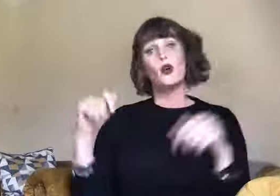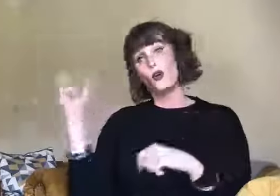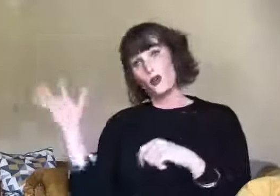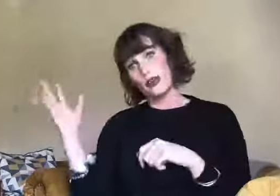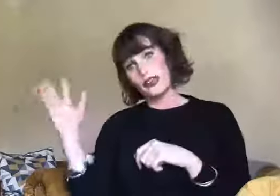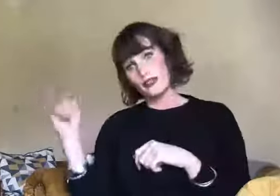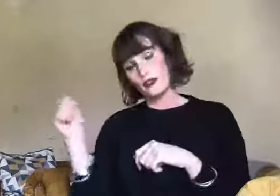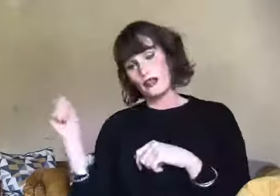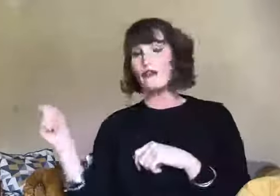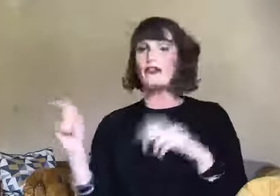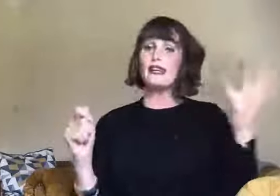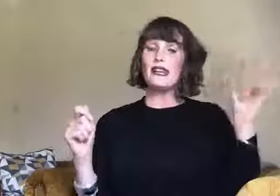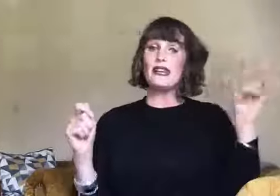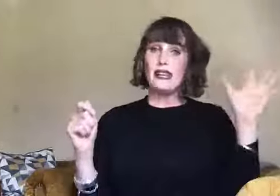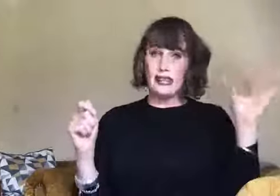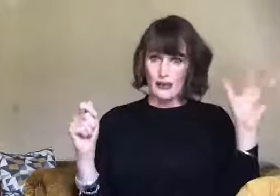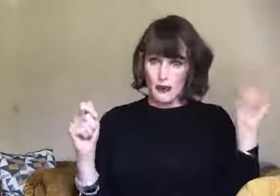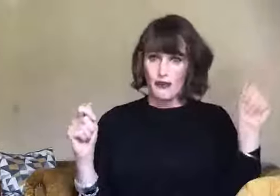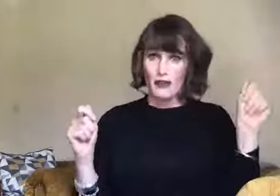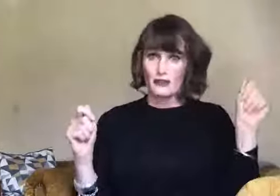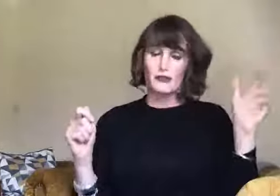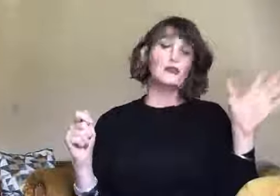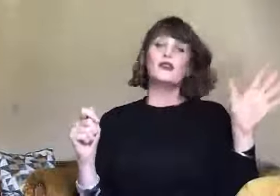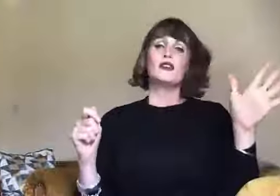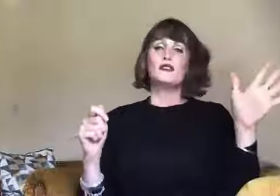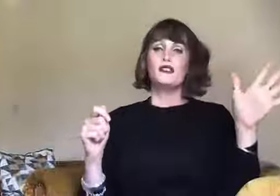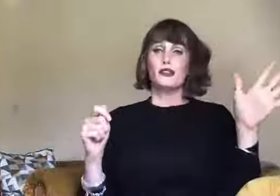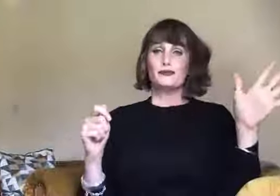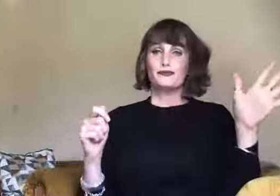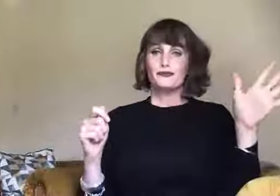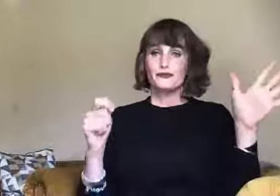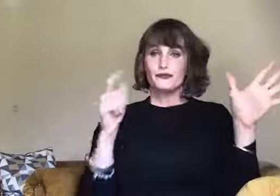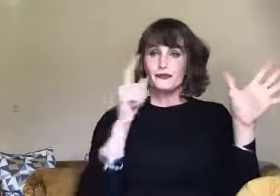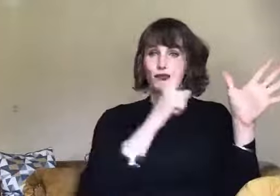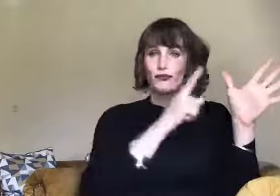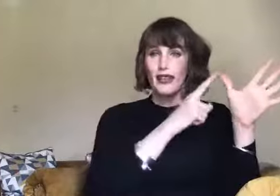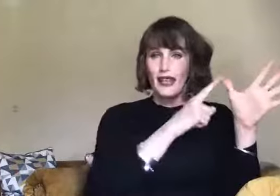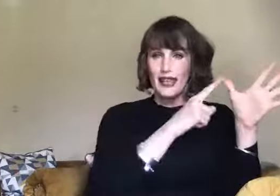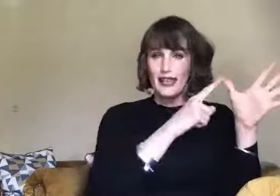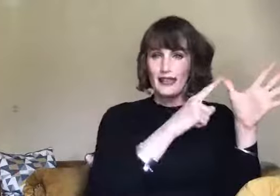or your right hand if you're a lefty, are my vowels. So A,